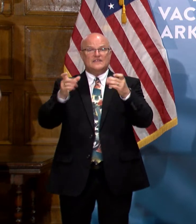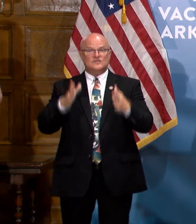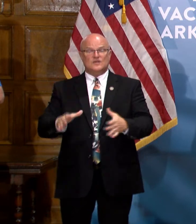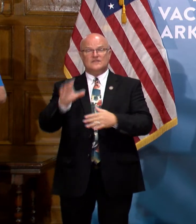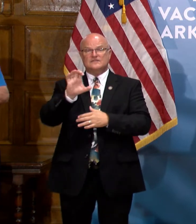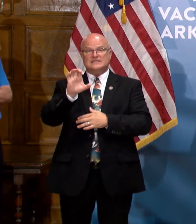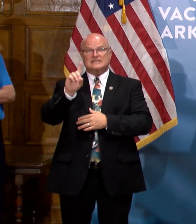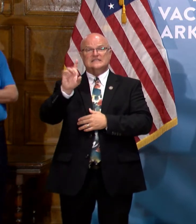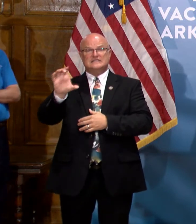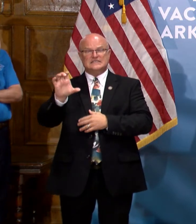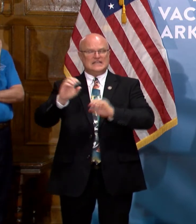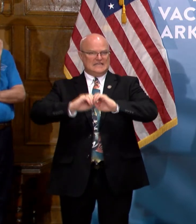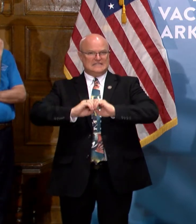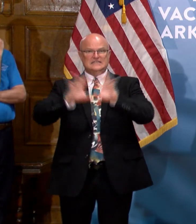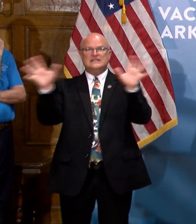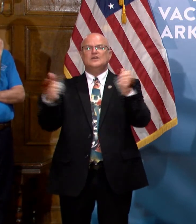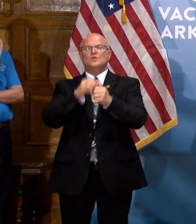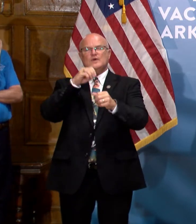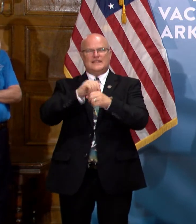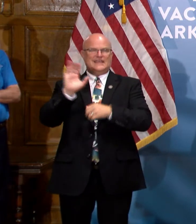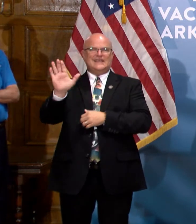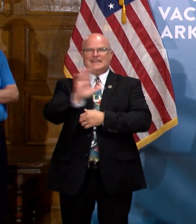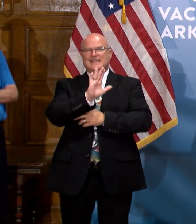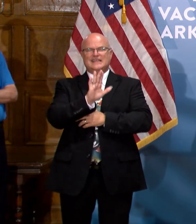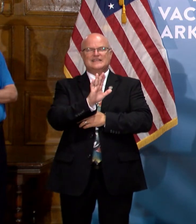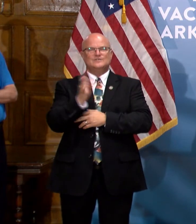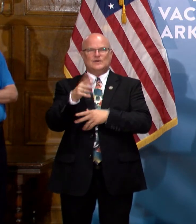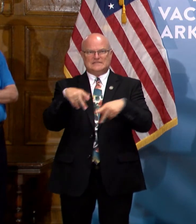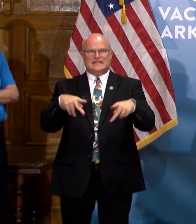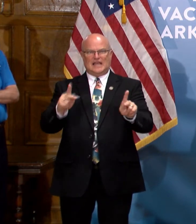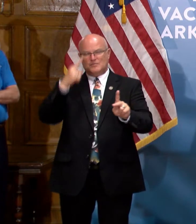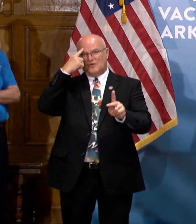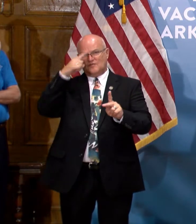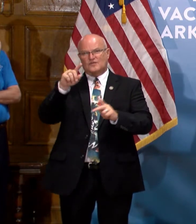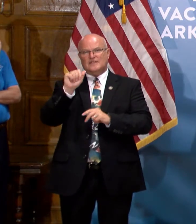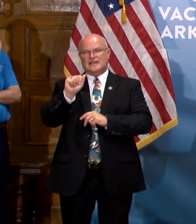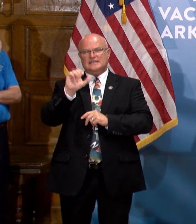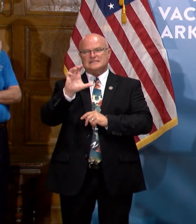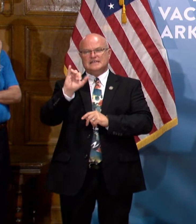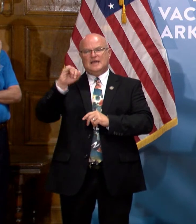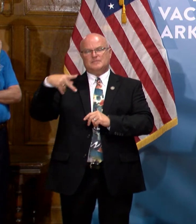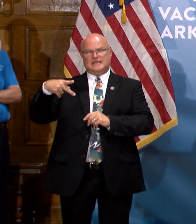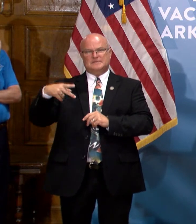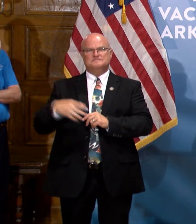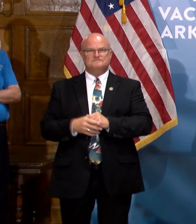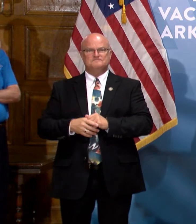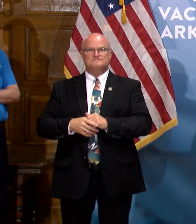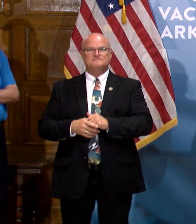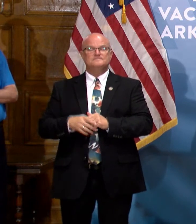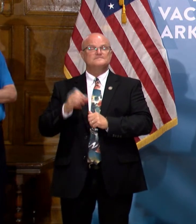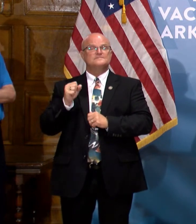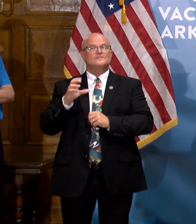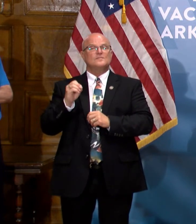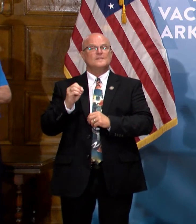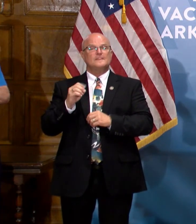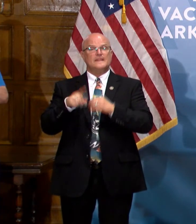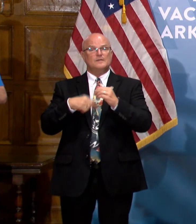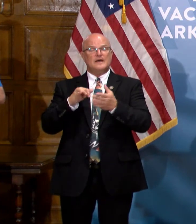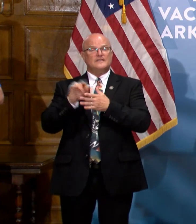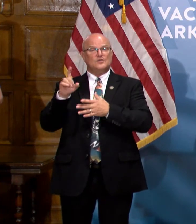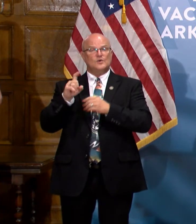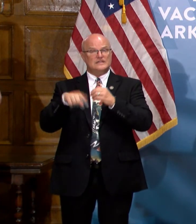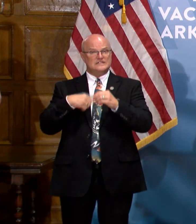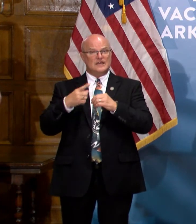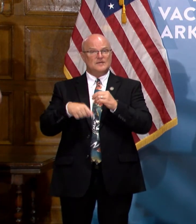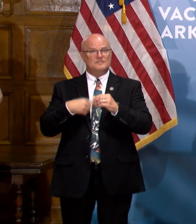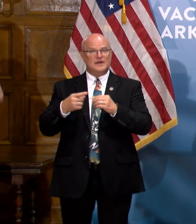the CDC is clearly within the scope of what's allowable for the ACIP. So with regard to the question